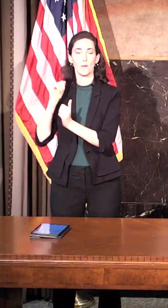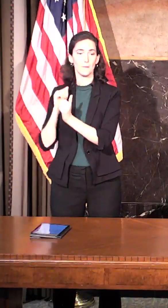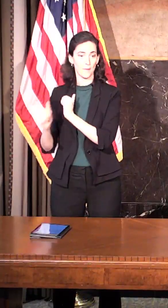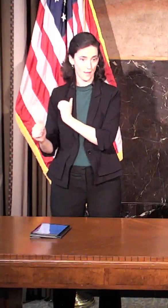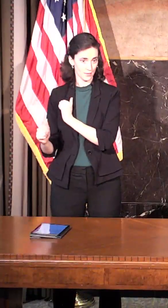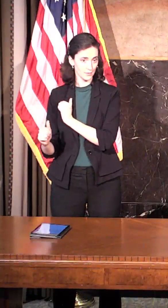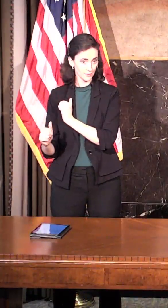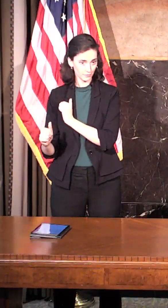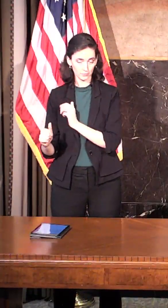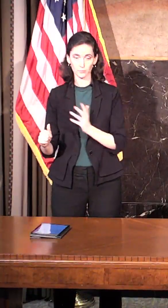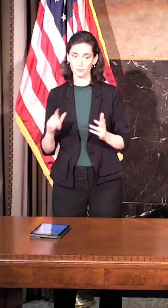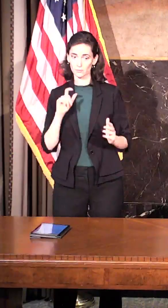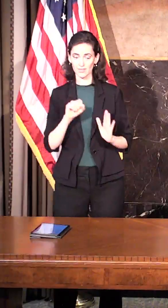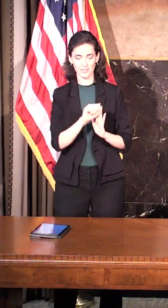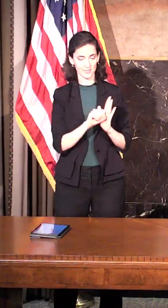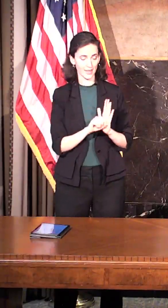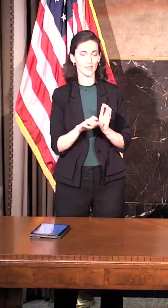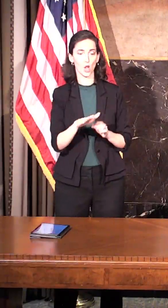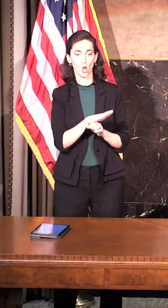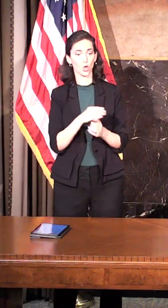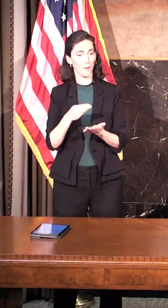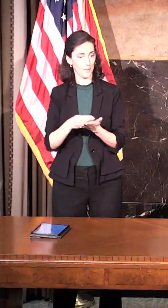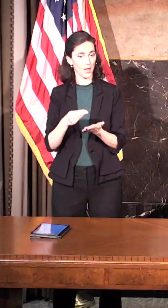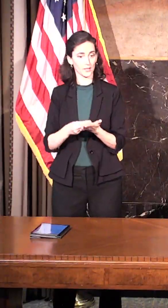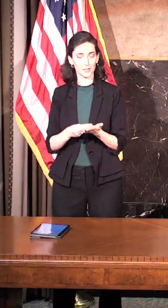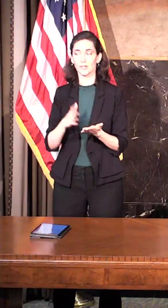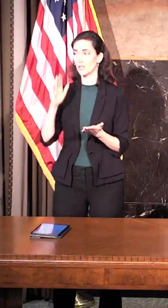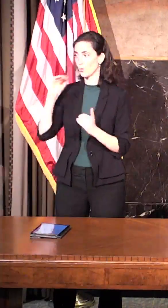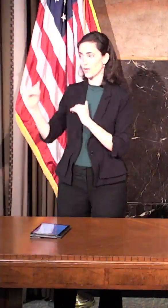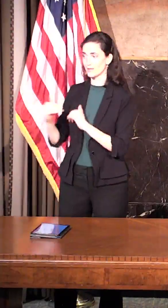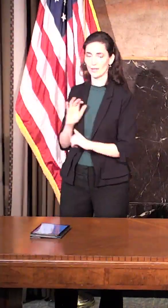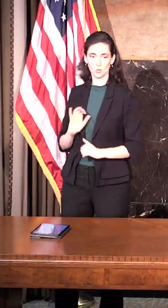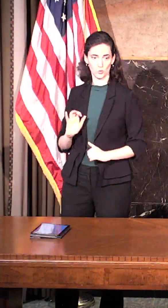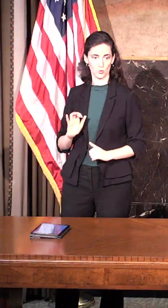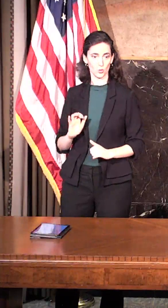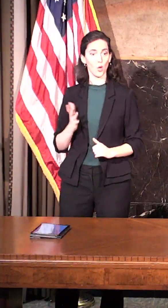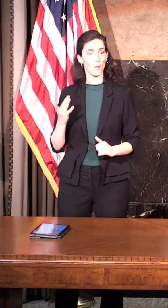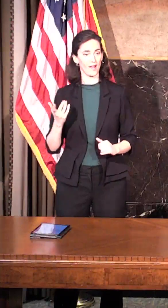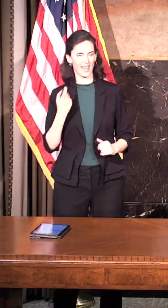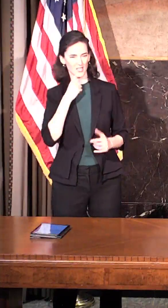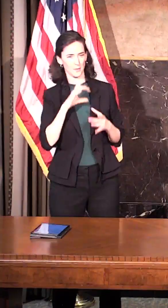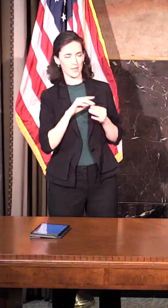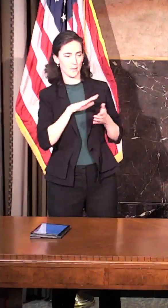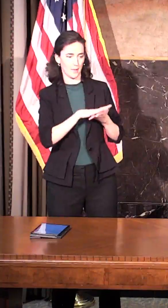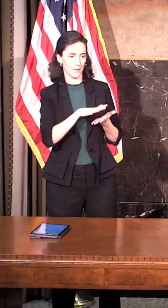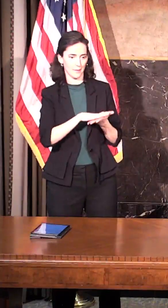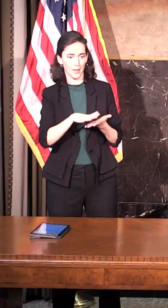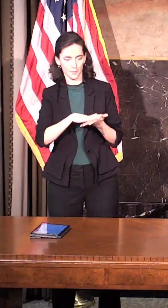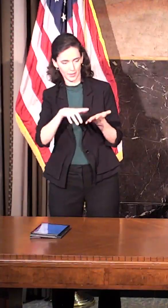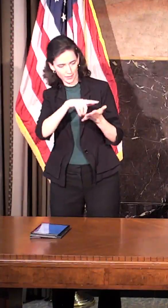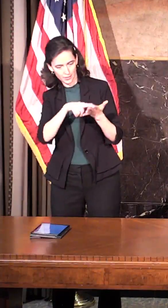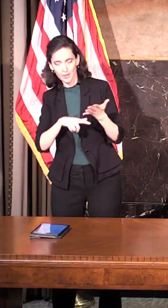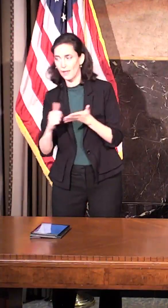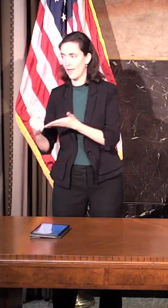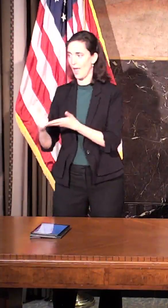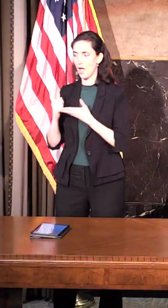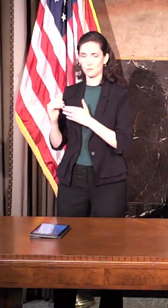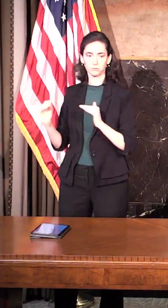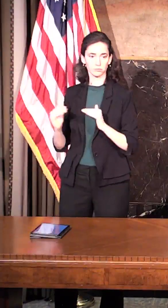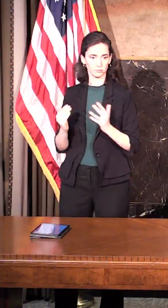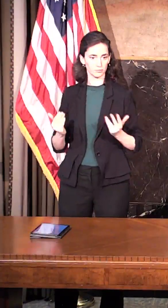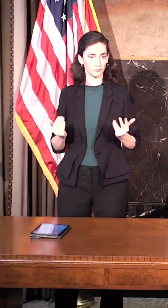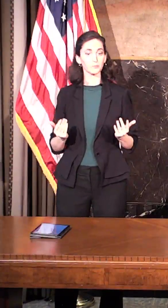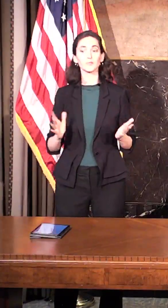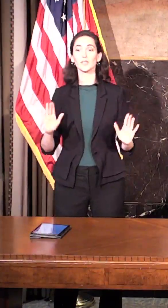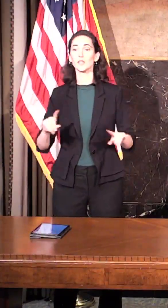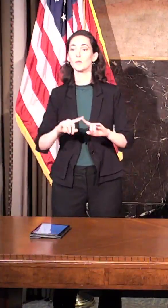has state and local funding attached to it to help meet those expenditures that I just mentioned. But also, we know that